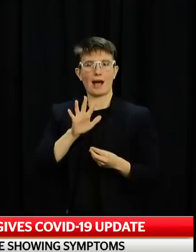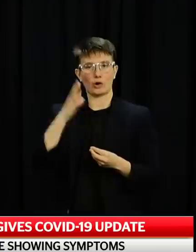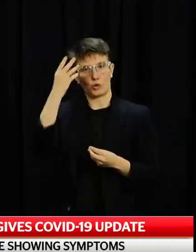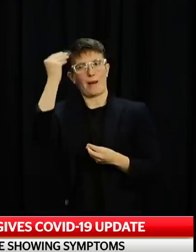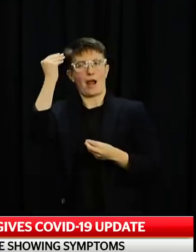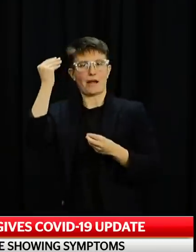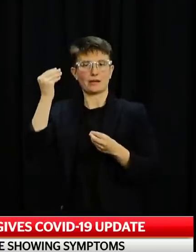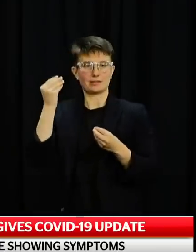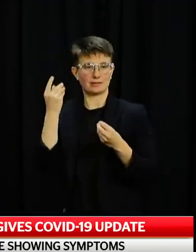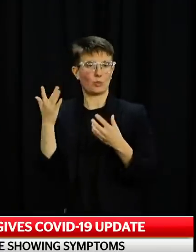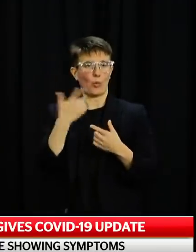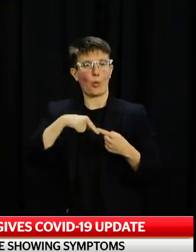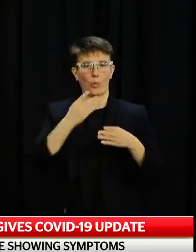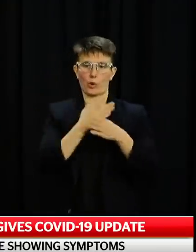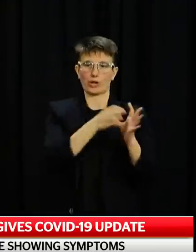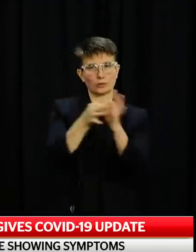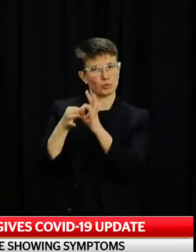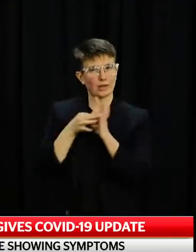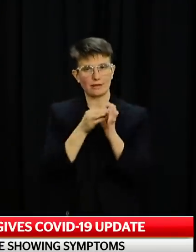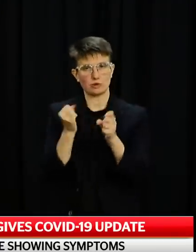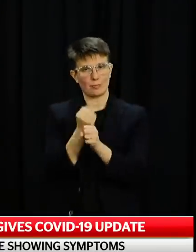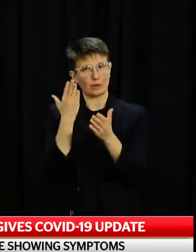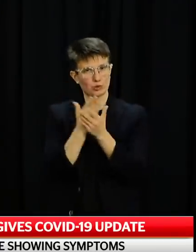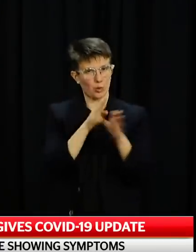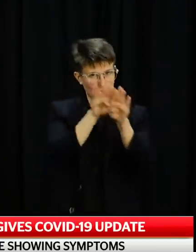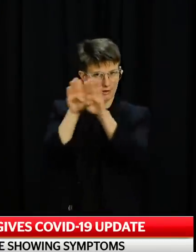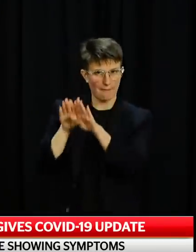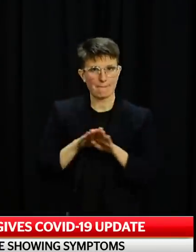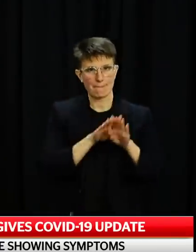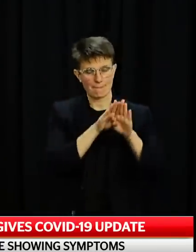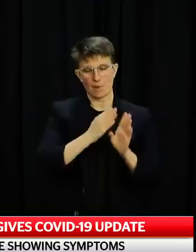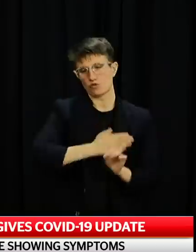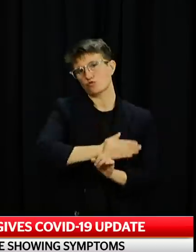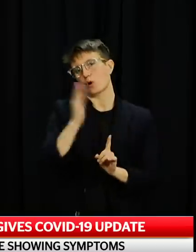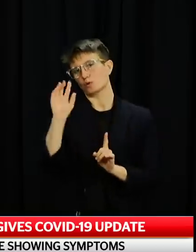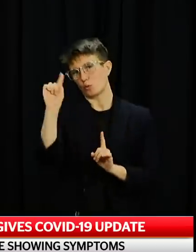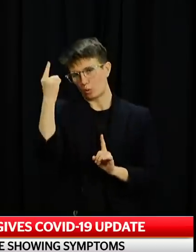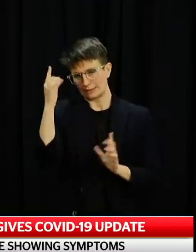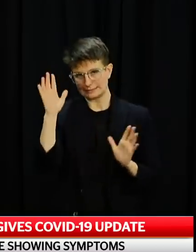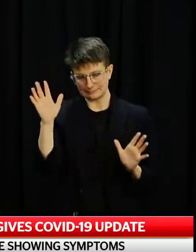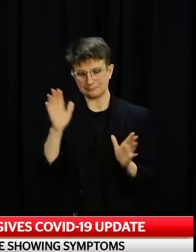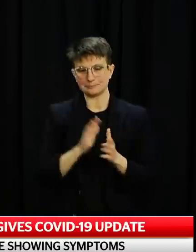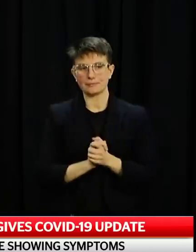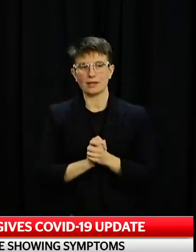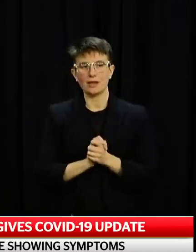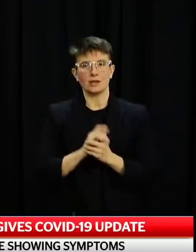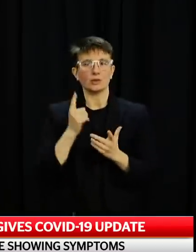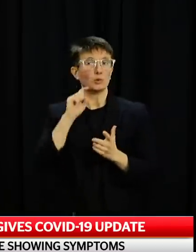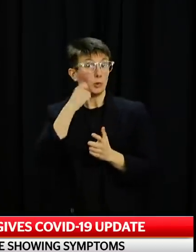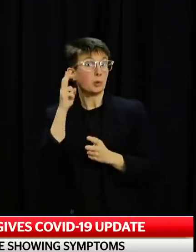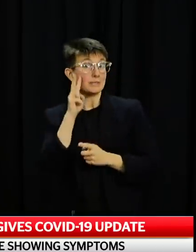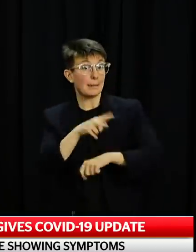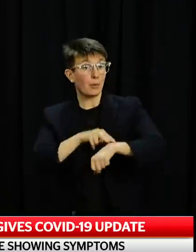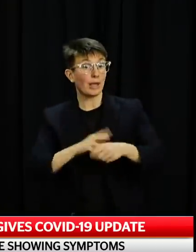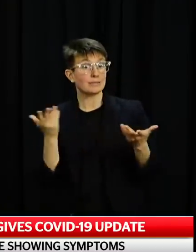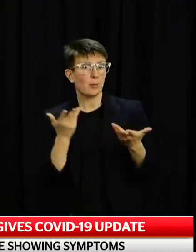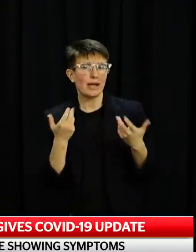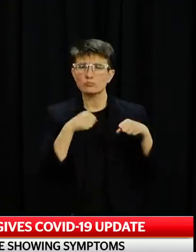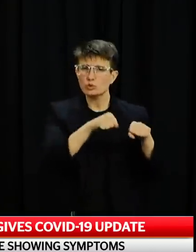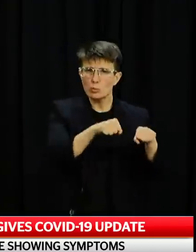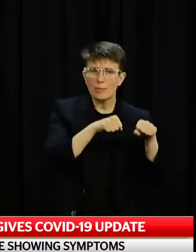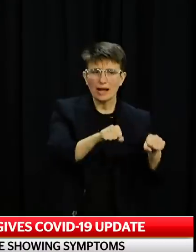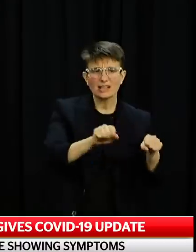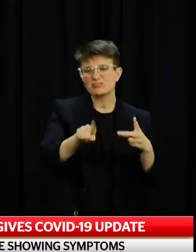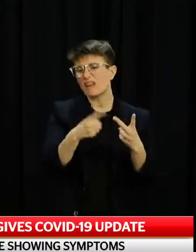to manage a regional response to Alert Level 3. We will be visible around supermarkets and places where communities need assurance of